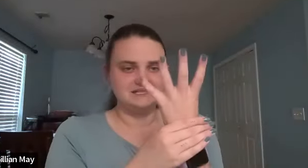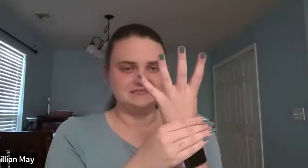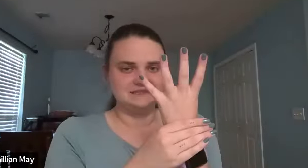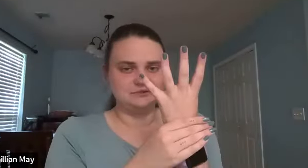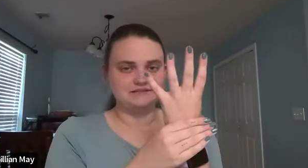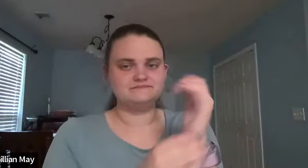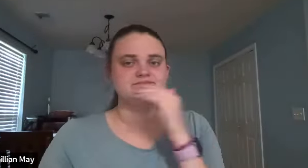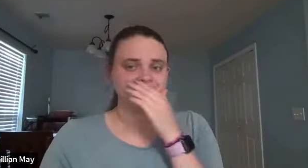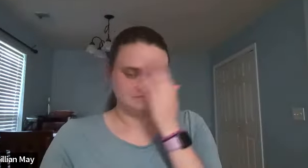Spring.